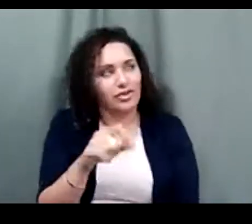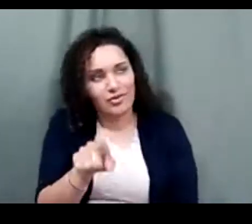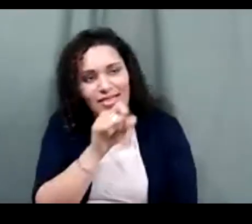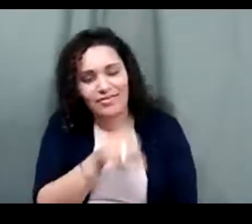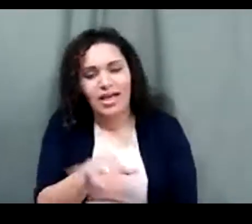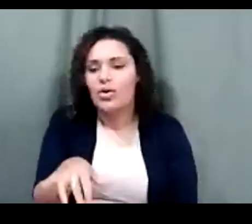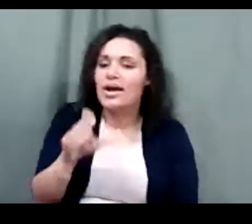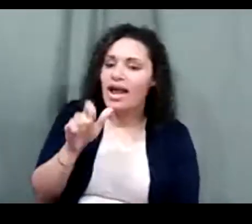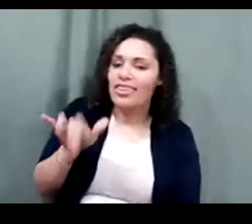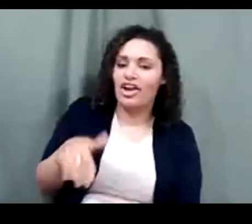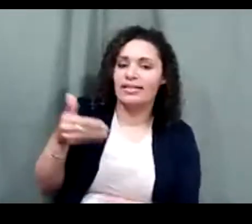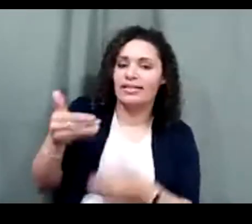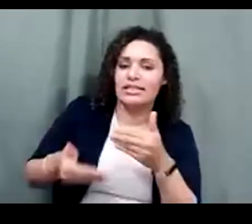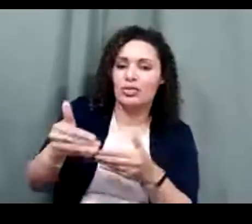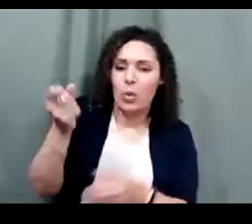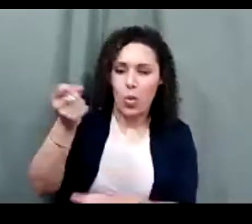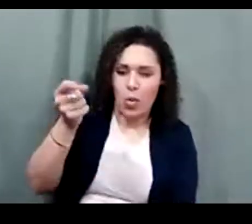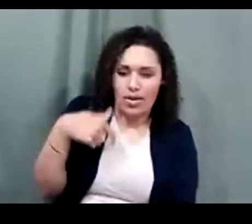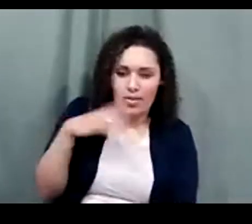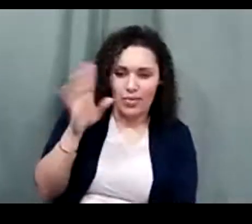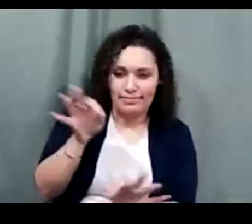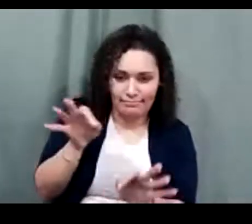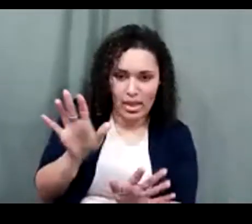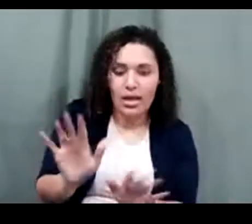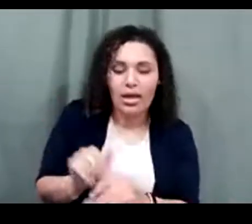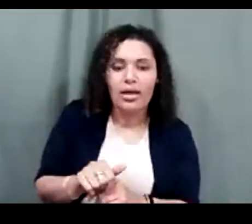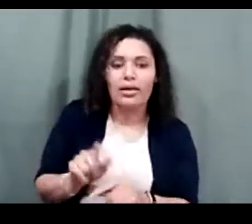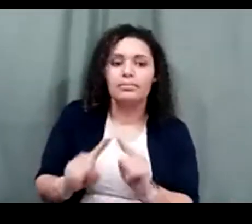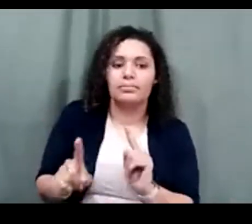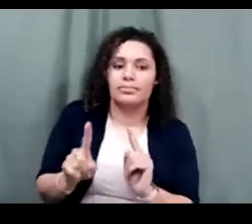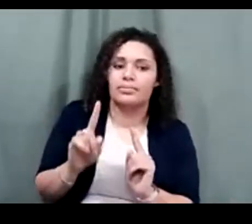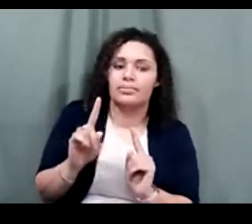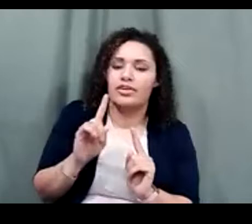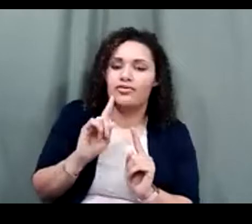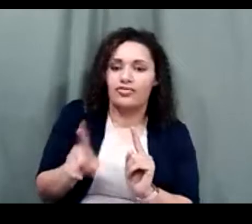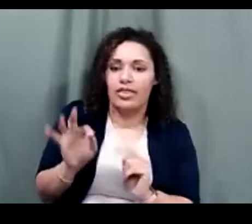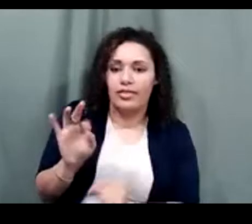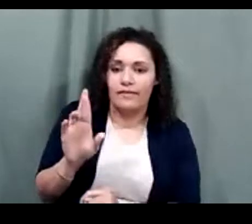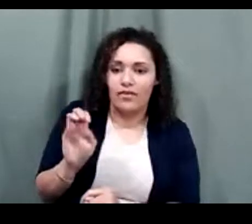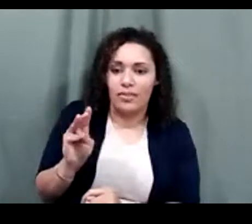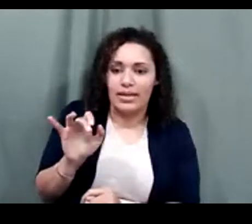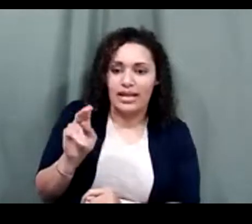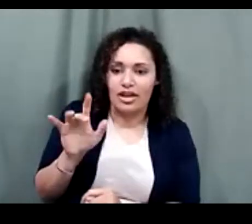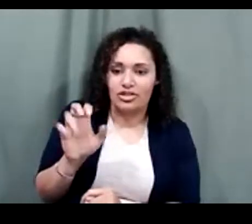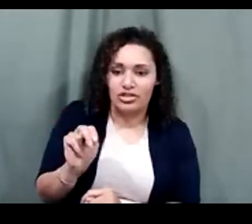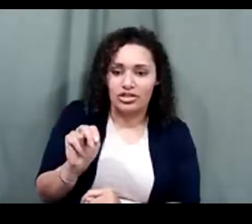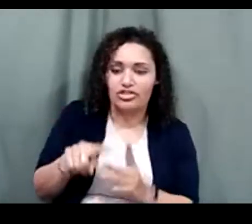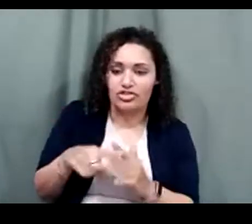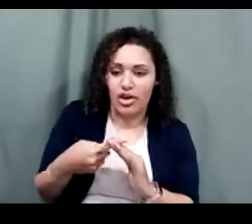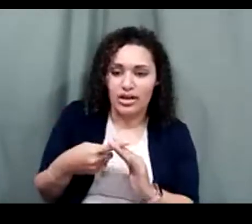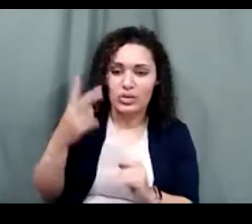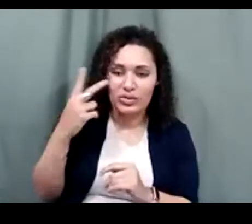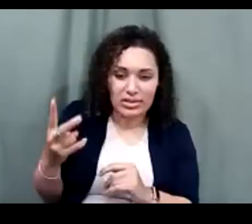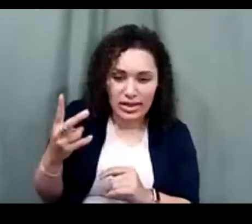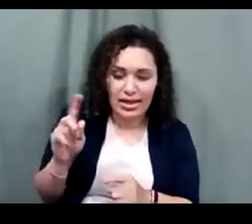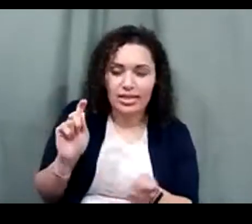there yet in sequence, so hold that thought. Then the other is really just when the fermentations start and you start to just see a change in the